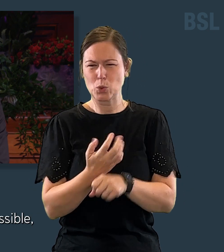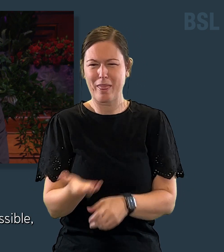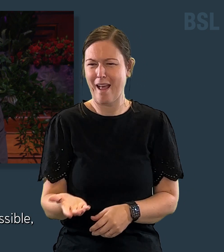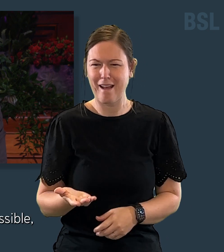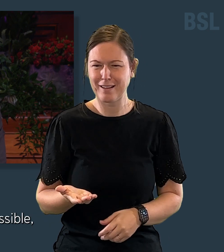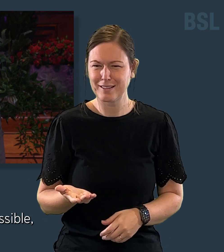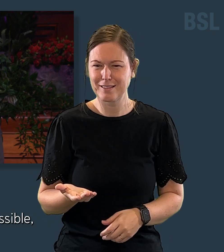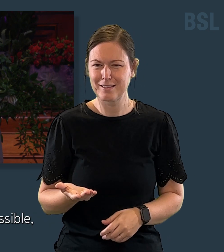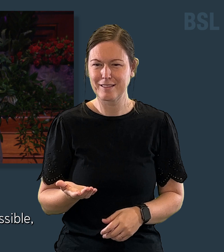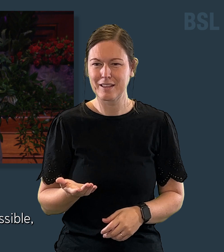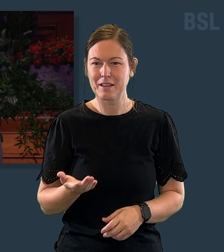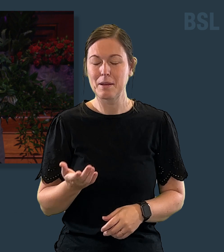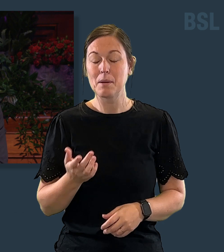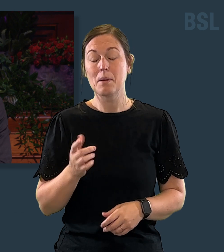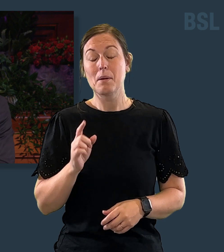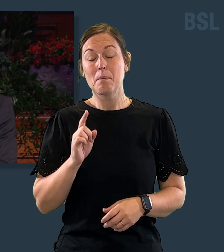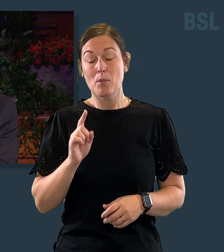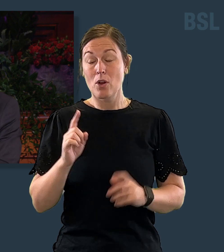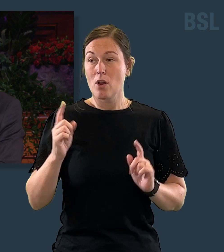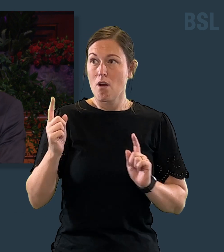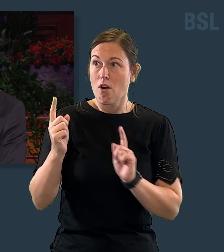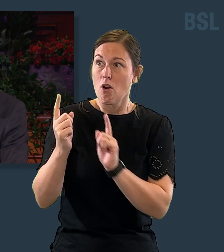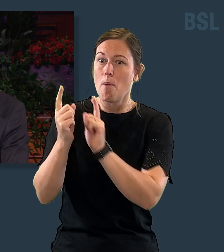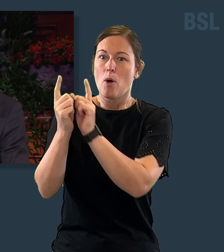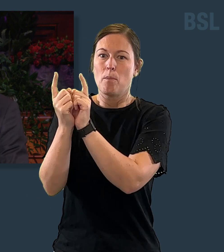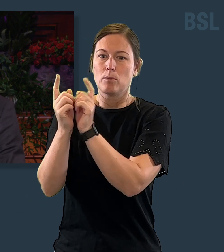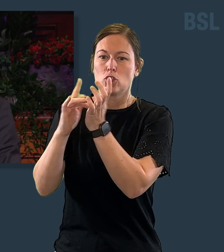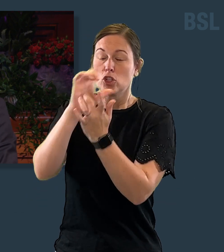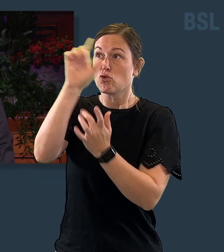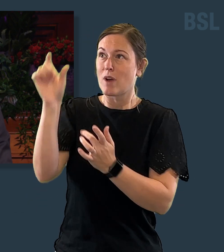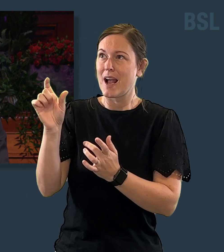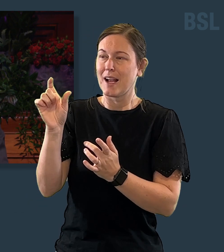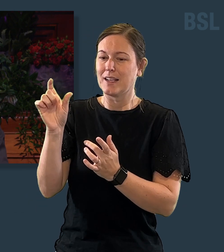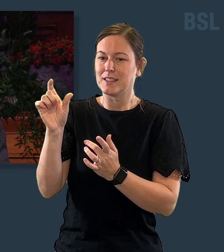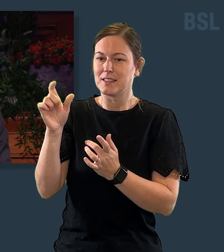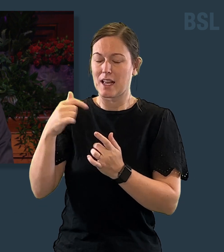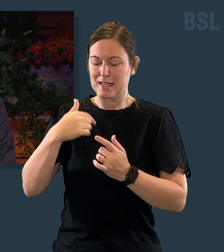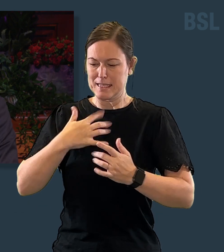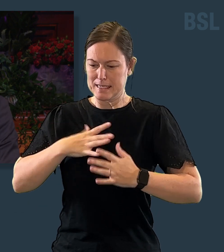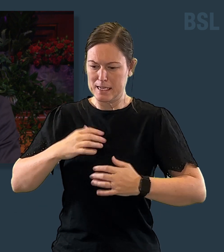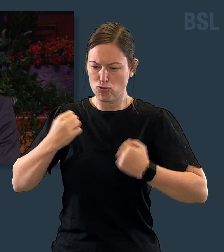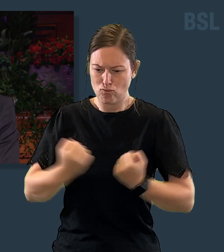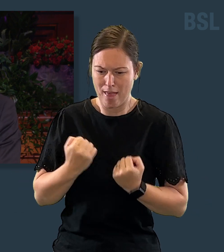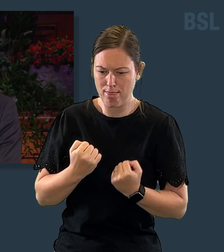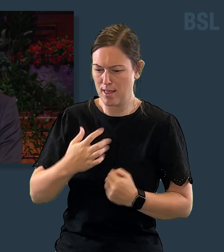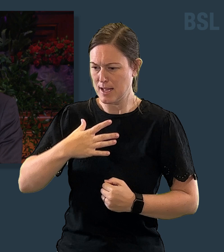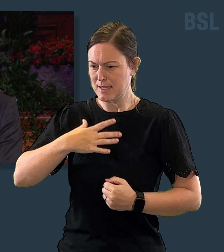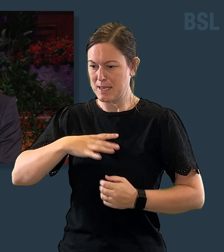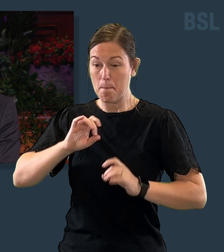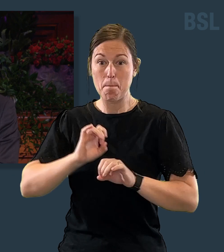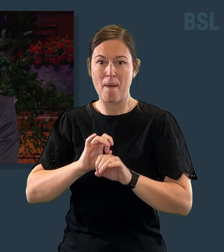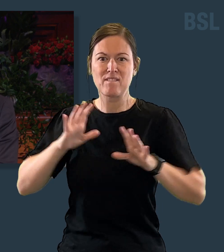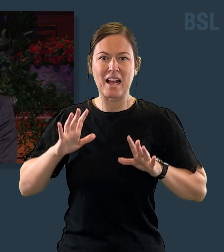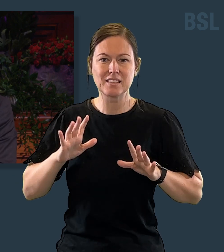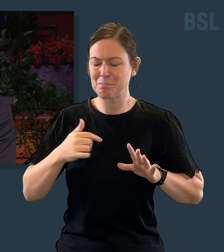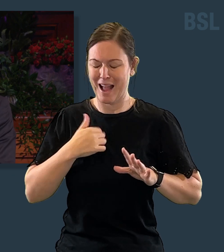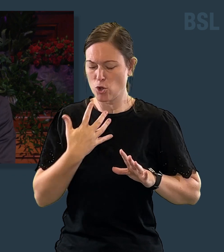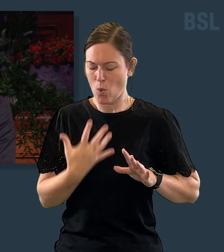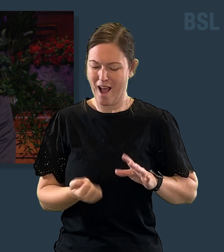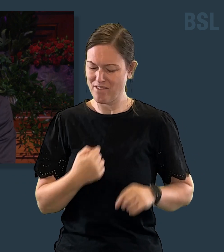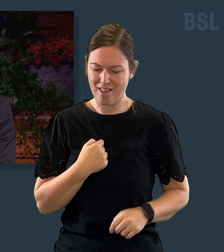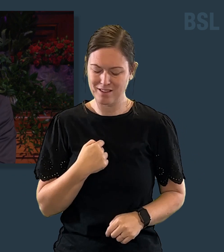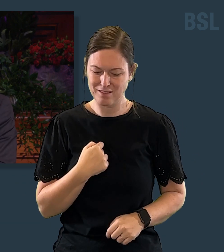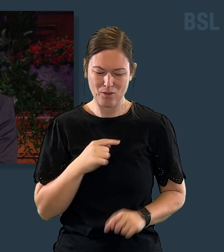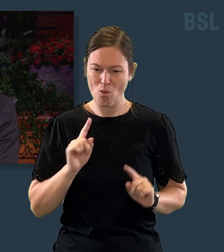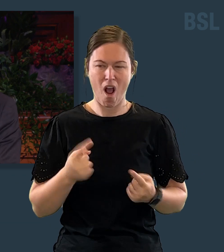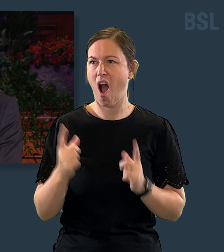almost unattainable. We may think that coming unto Christ requires strength, power, and perfection we don't have,